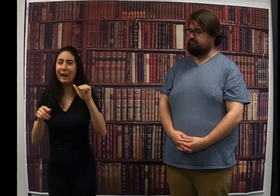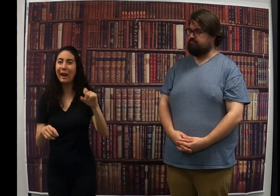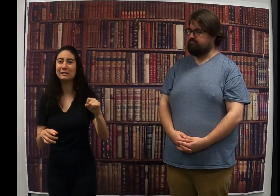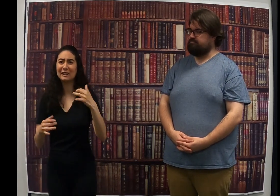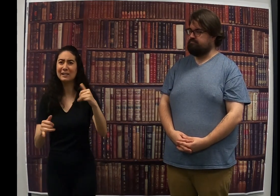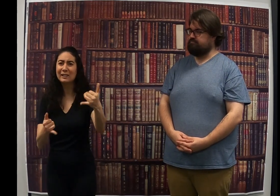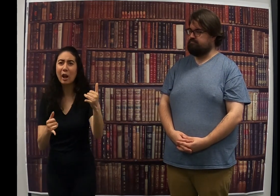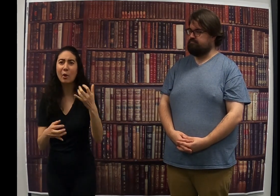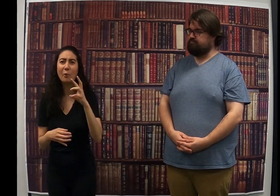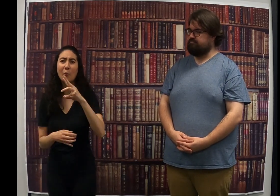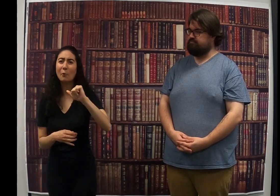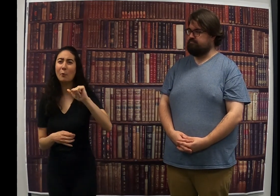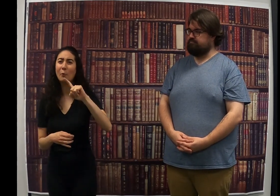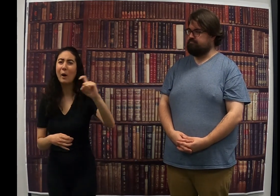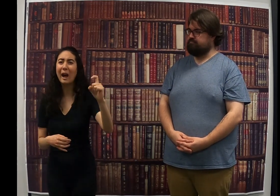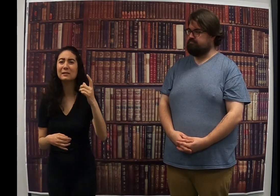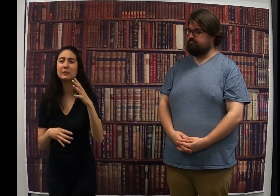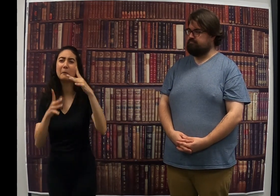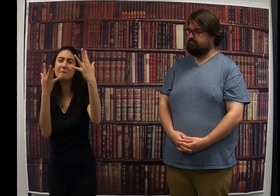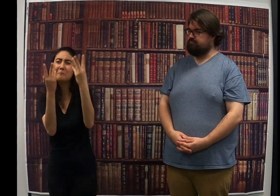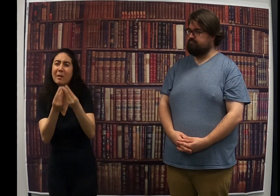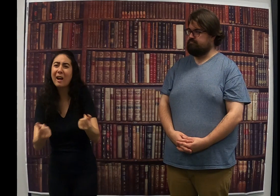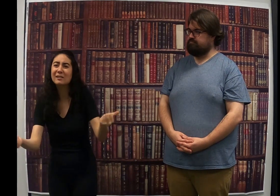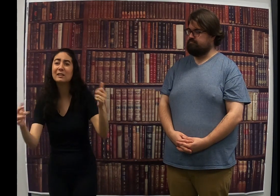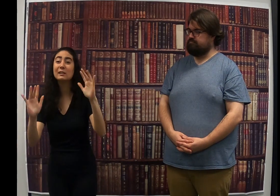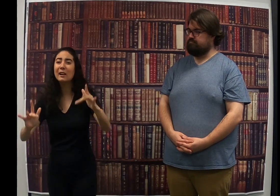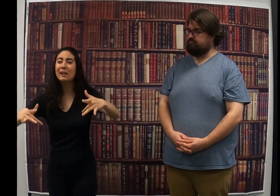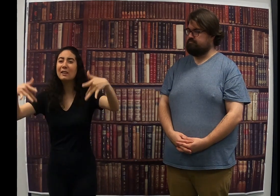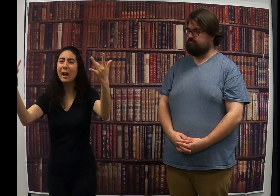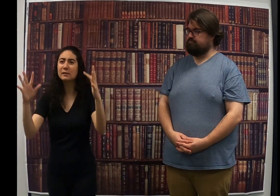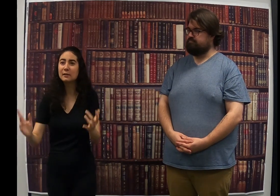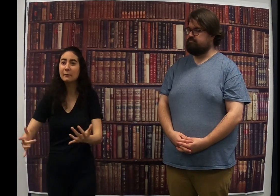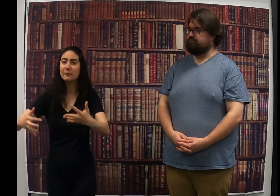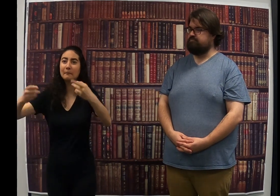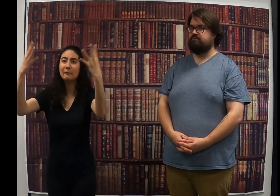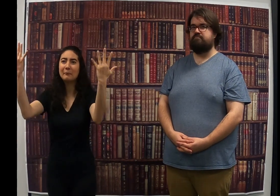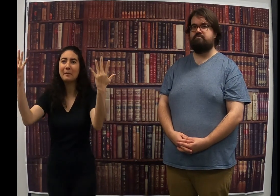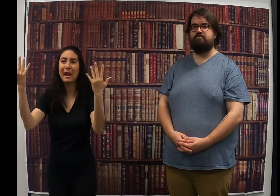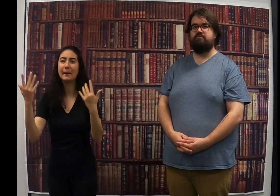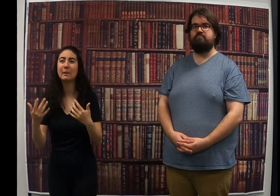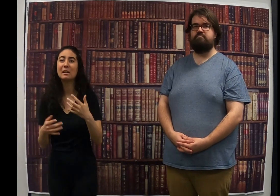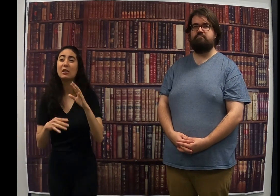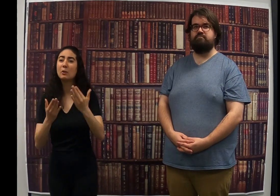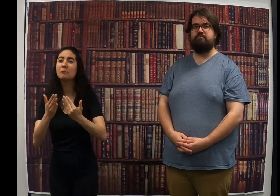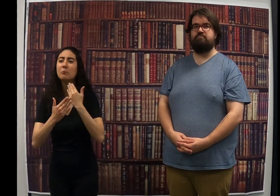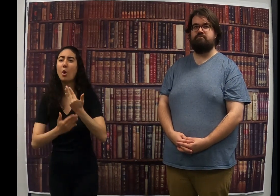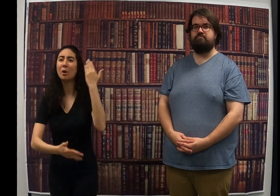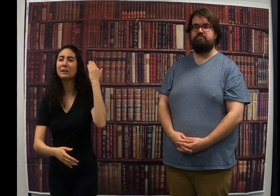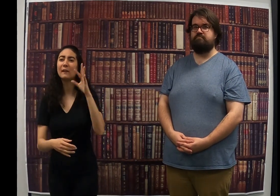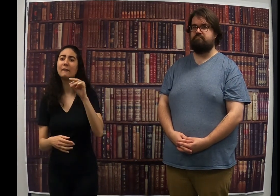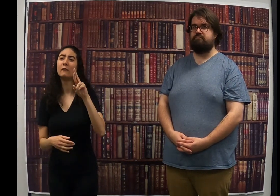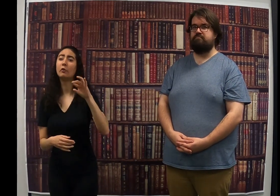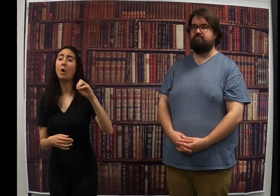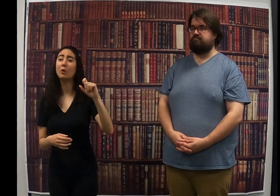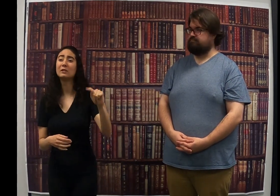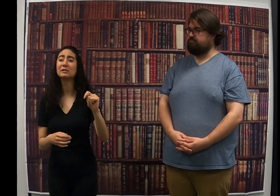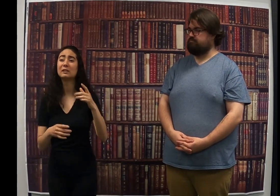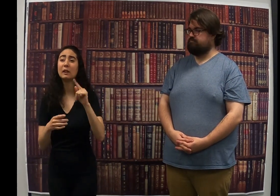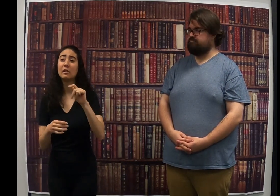But as yellow wax melts in a light flame, as morning frost thaws in the sun, so